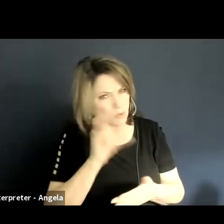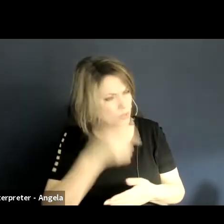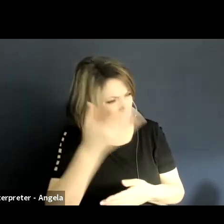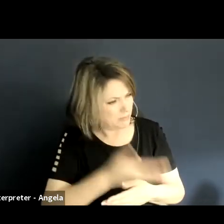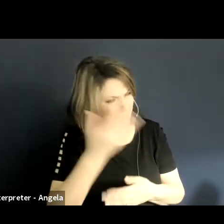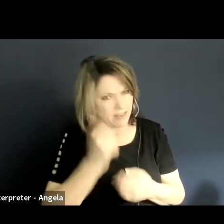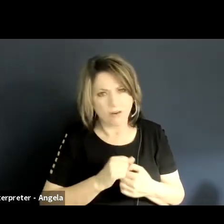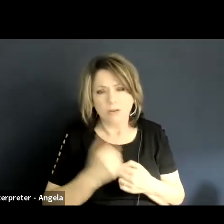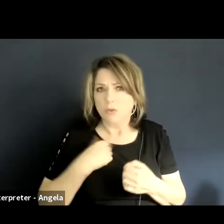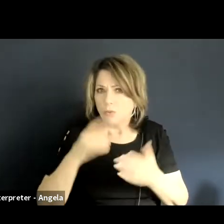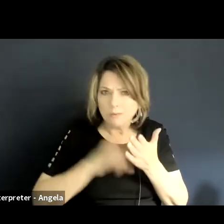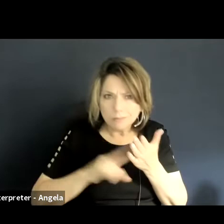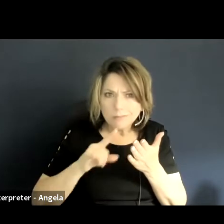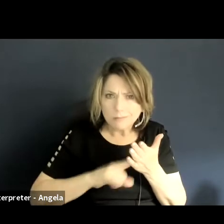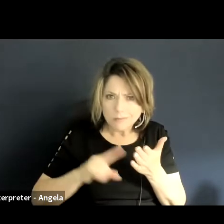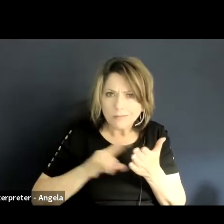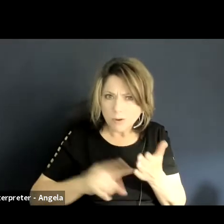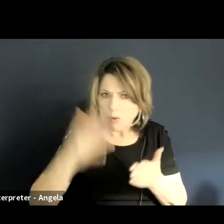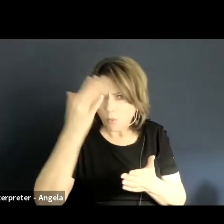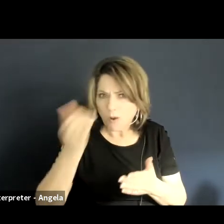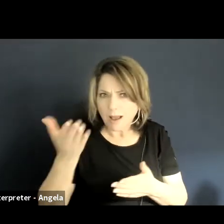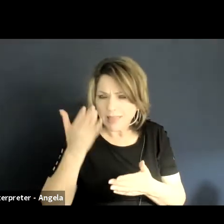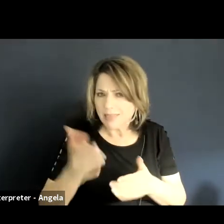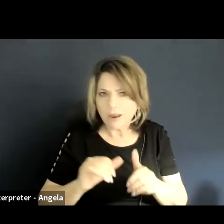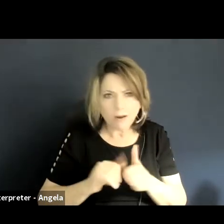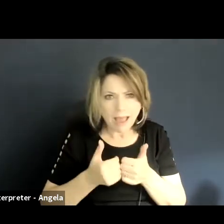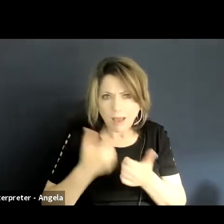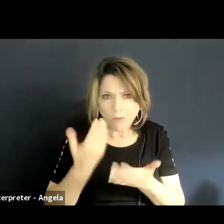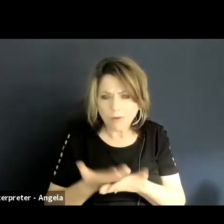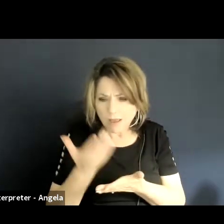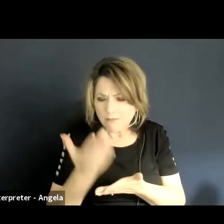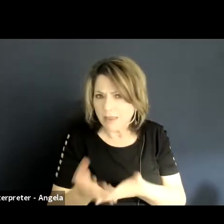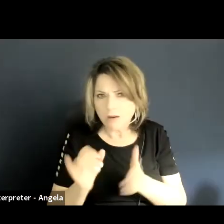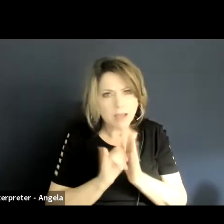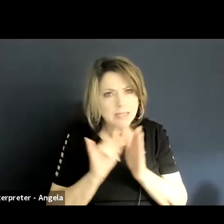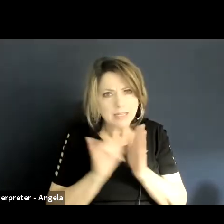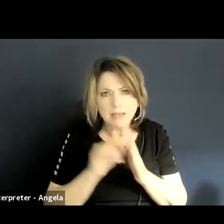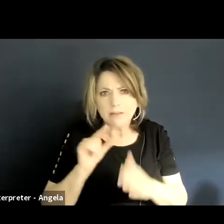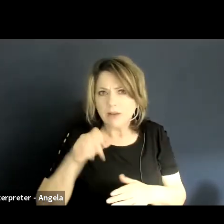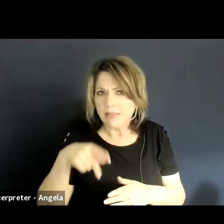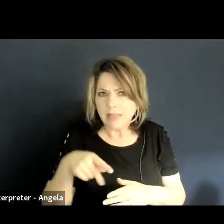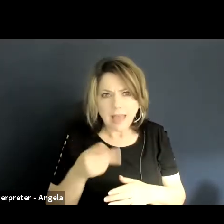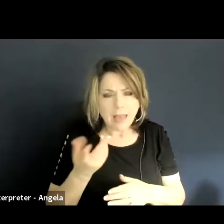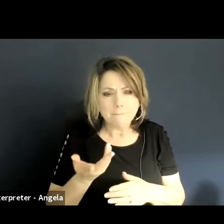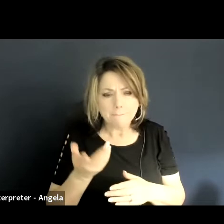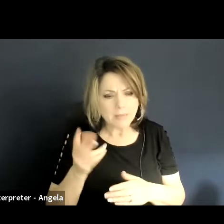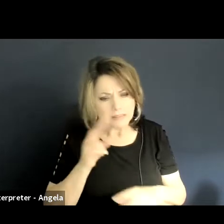to research that. Why were they there? How did they get there? We identified the gap. We looked at